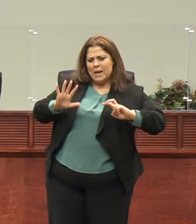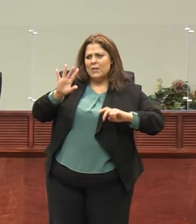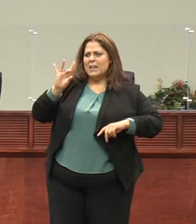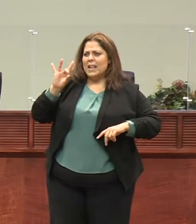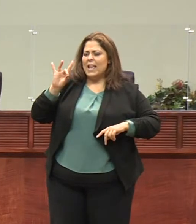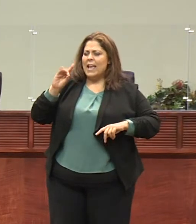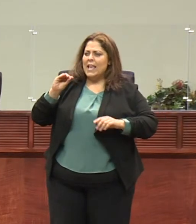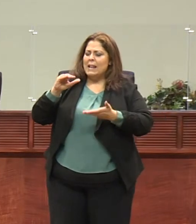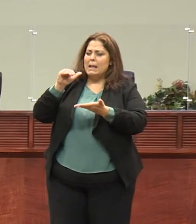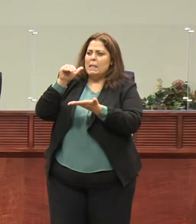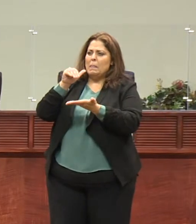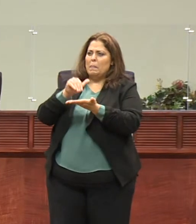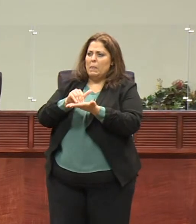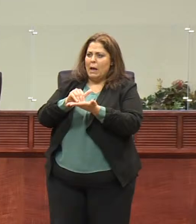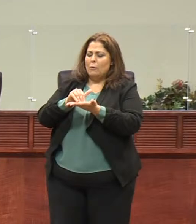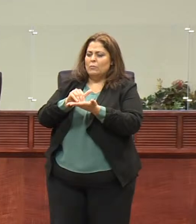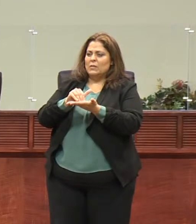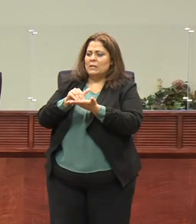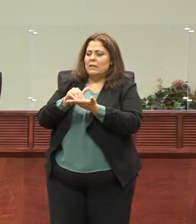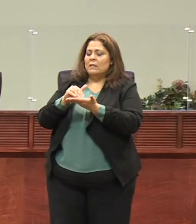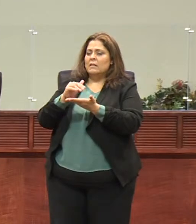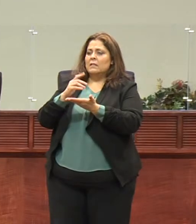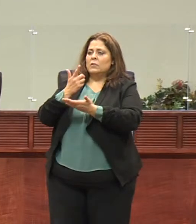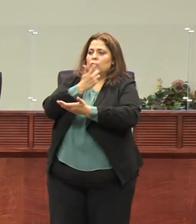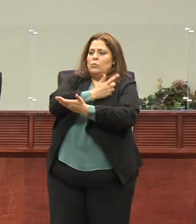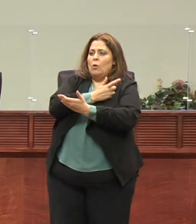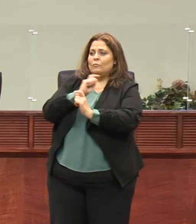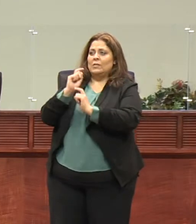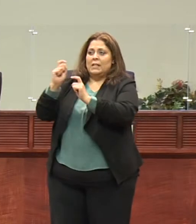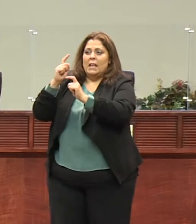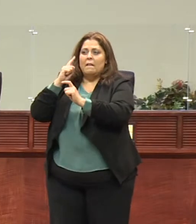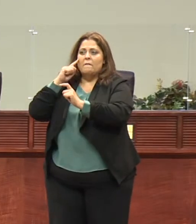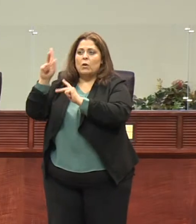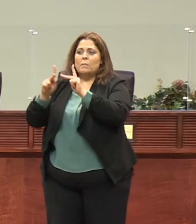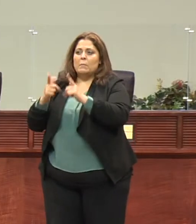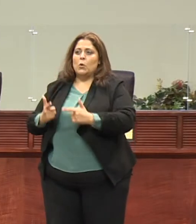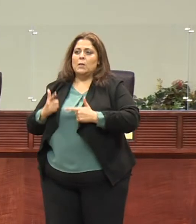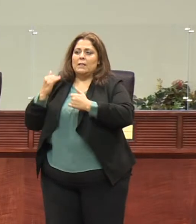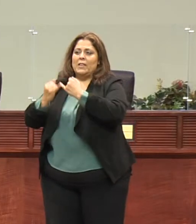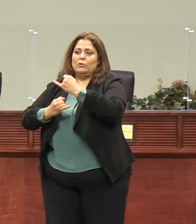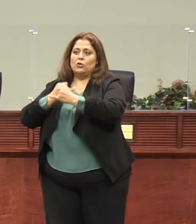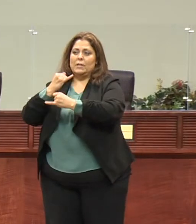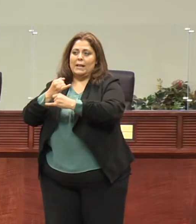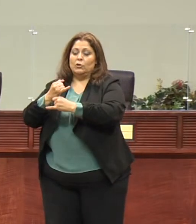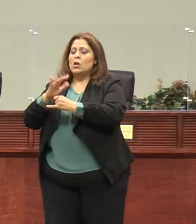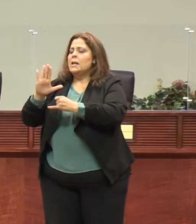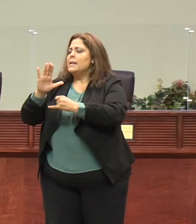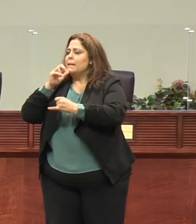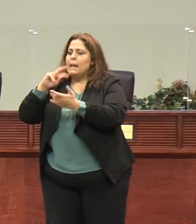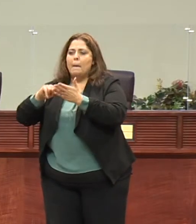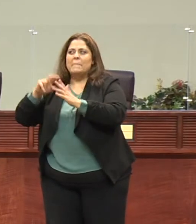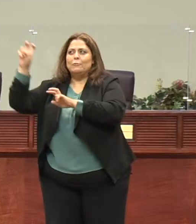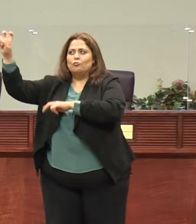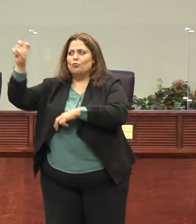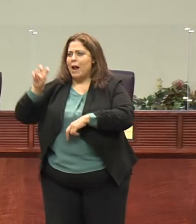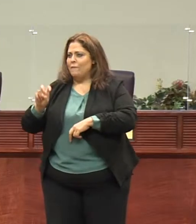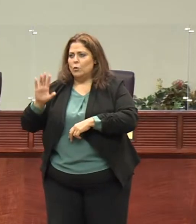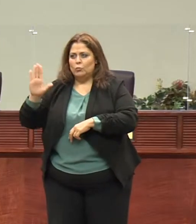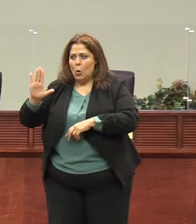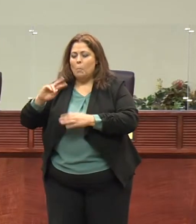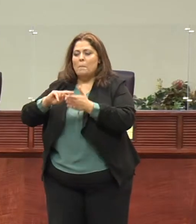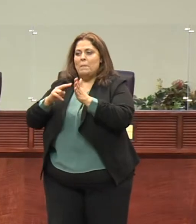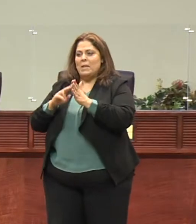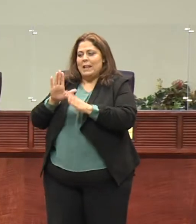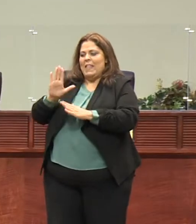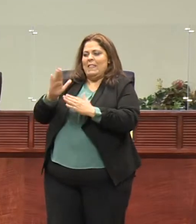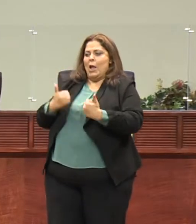8,000 doses to international individuals. It doesn't mean travelers. It means someone that gave an address